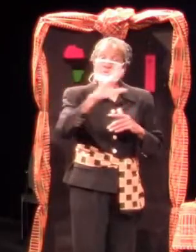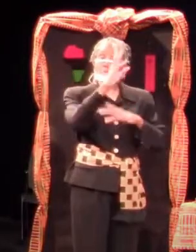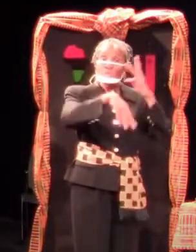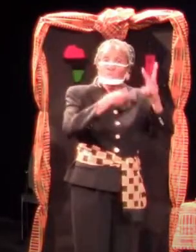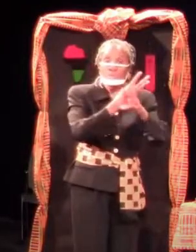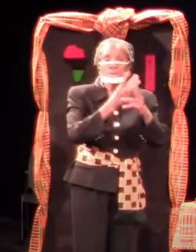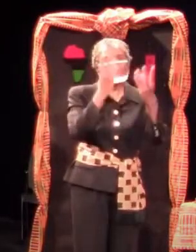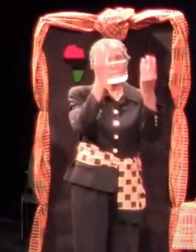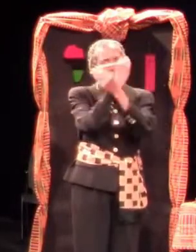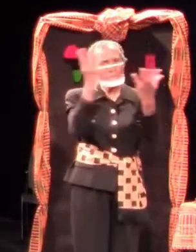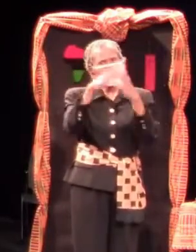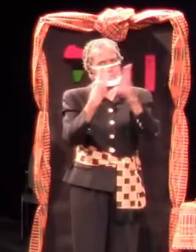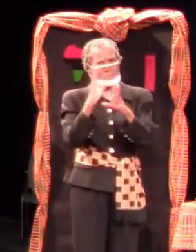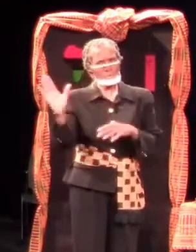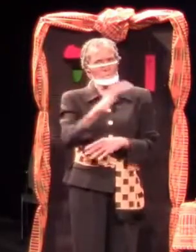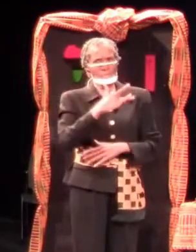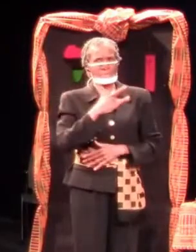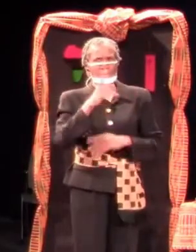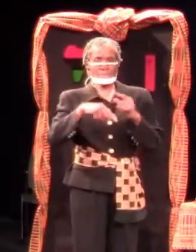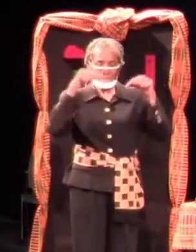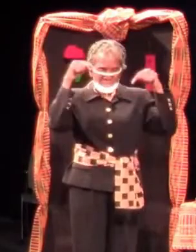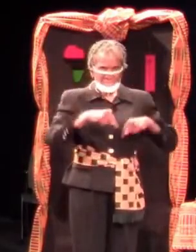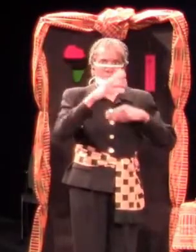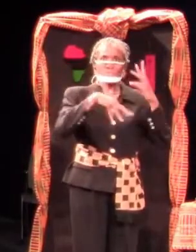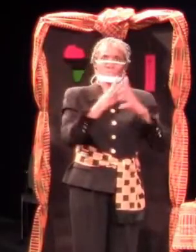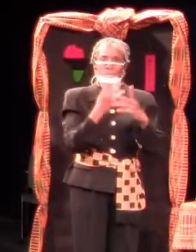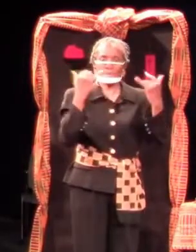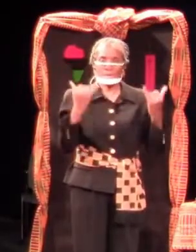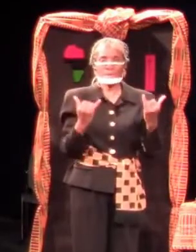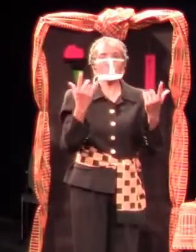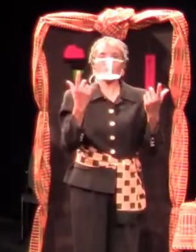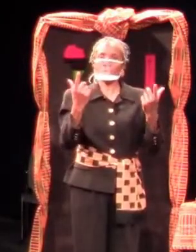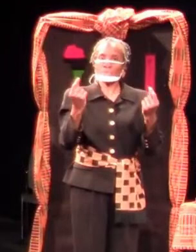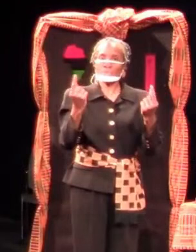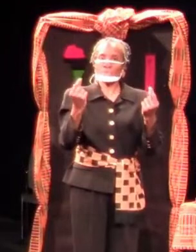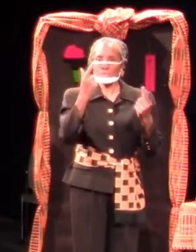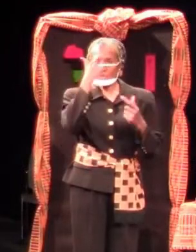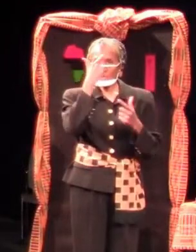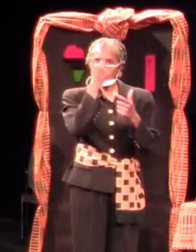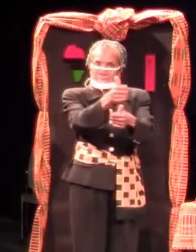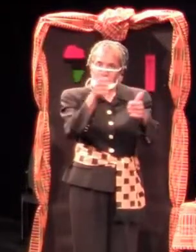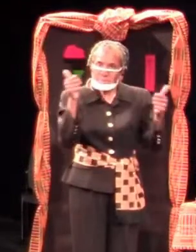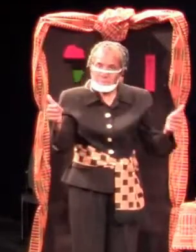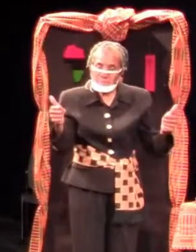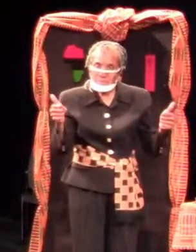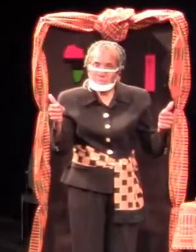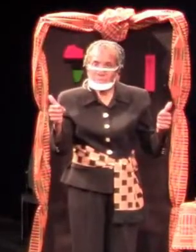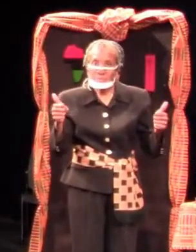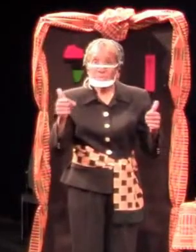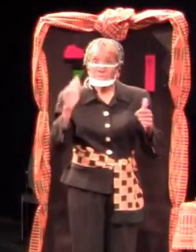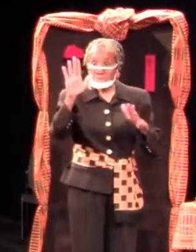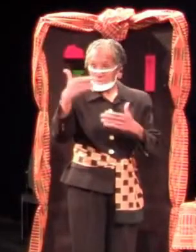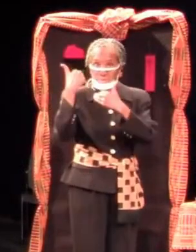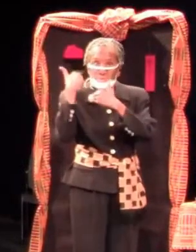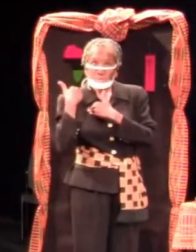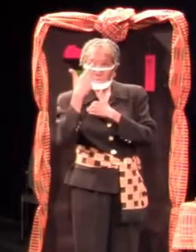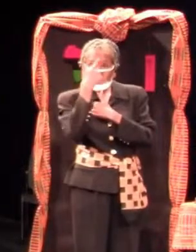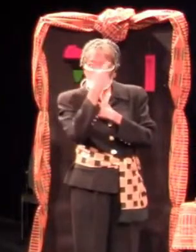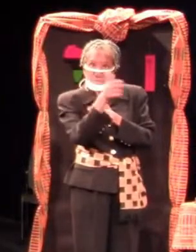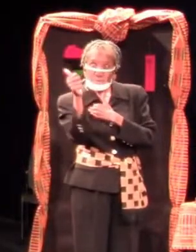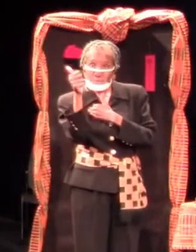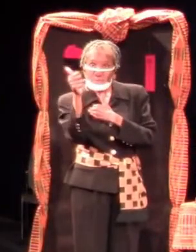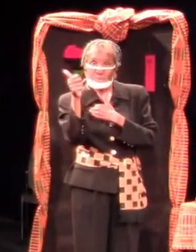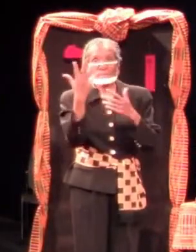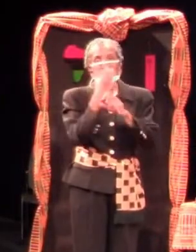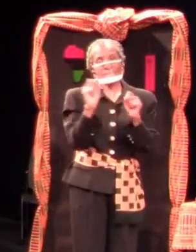have to tell the world how you feel about this world and what you're going to do for yourself. It's really up to you